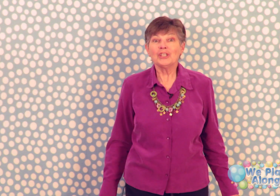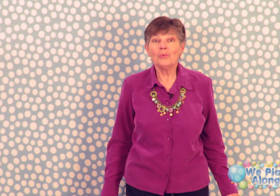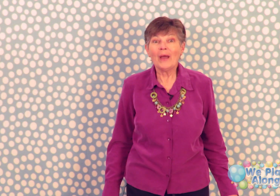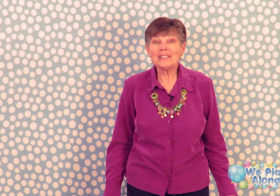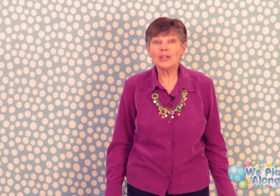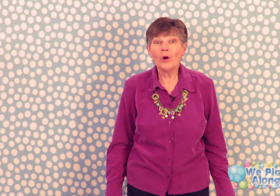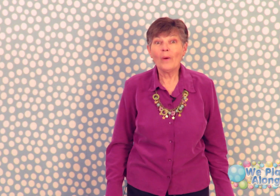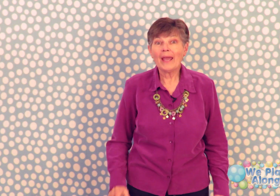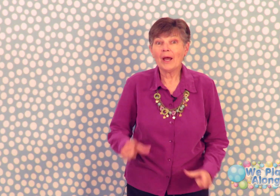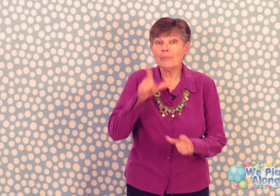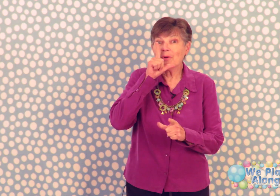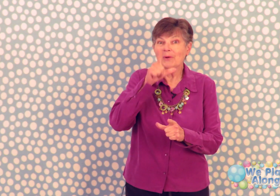She went to go wake up her.